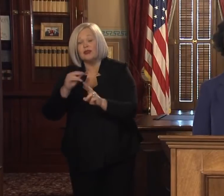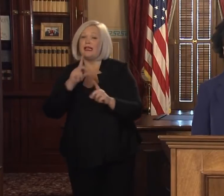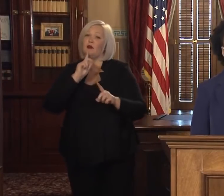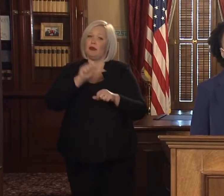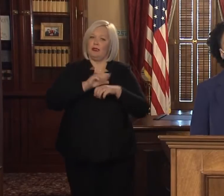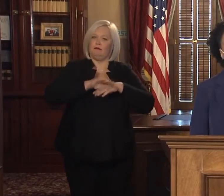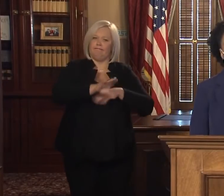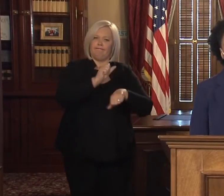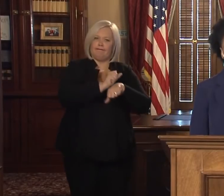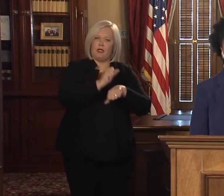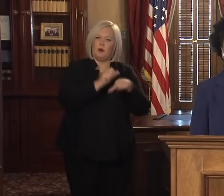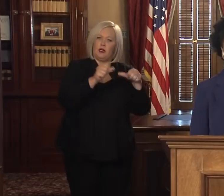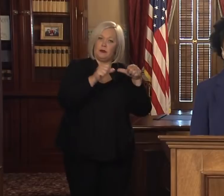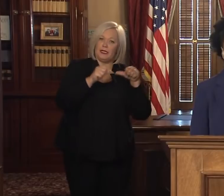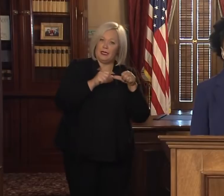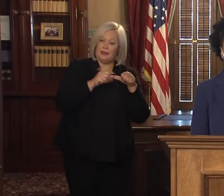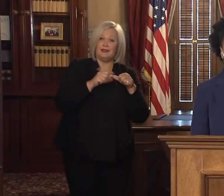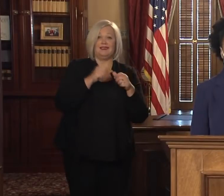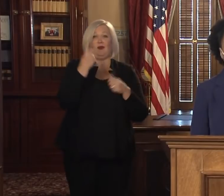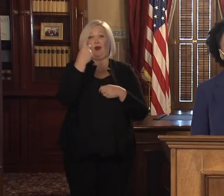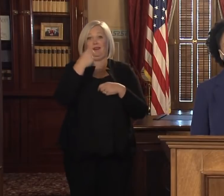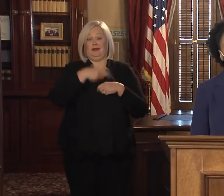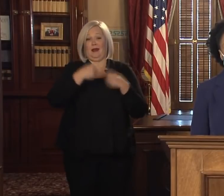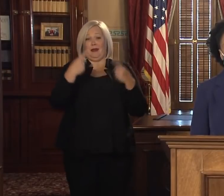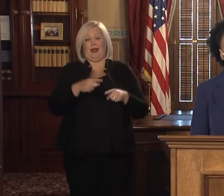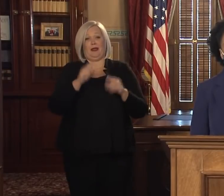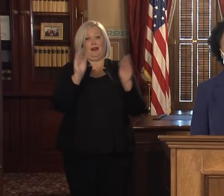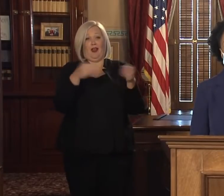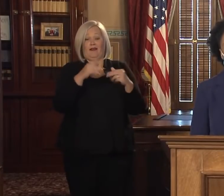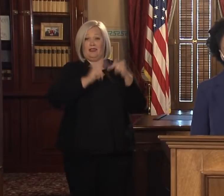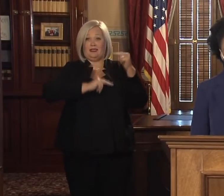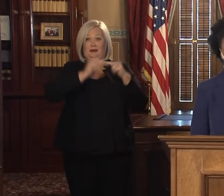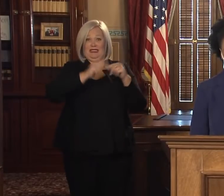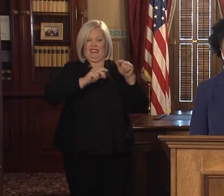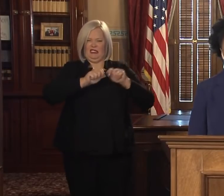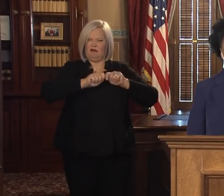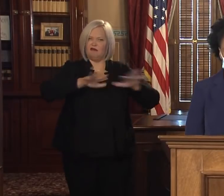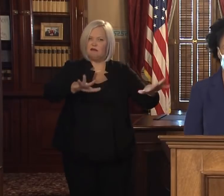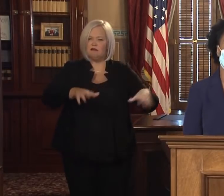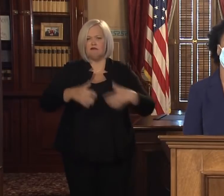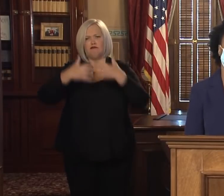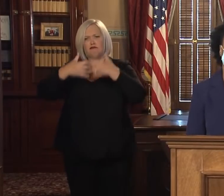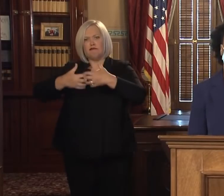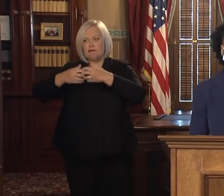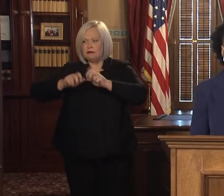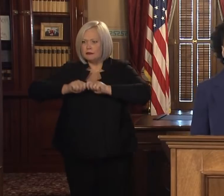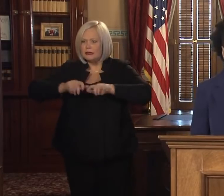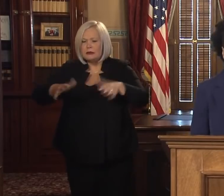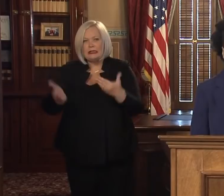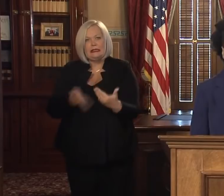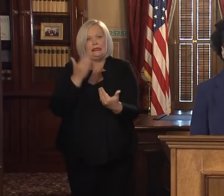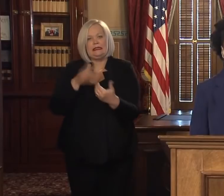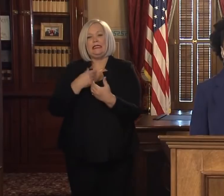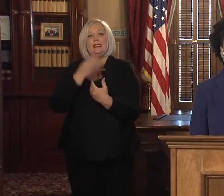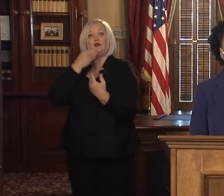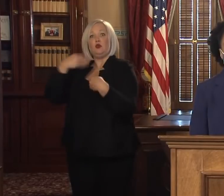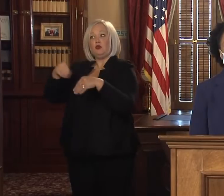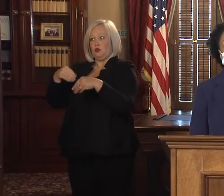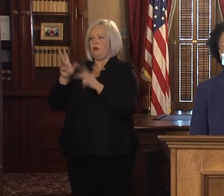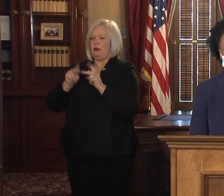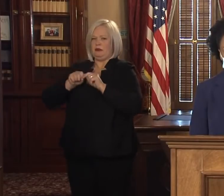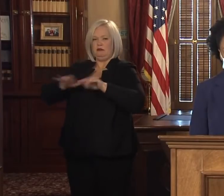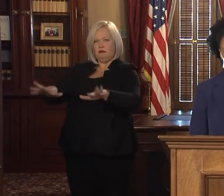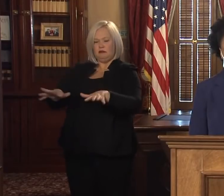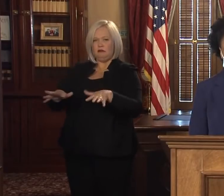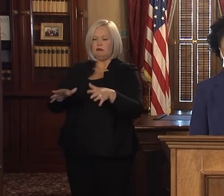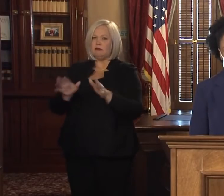workplaces. Example of workplace outbreaks include office buildings, assembly plants, manufacturing, and a grocery store. So